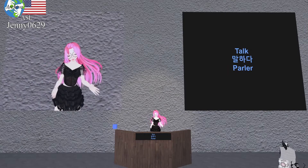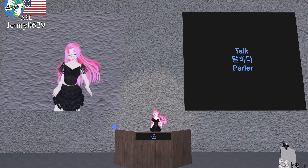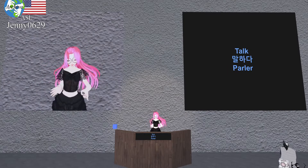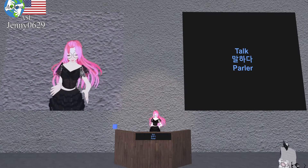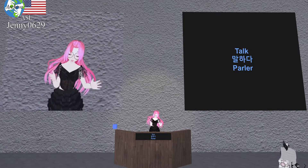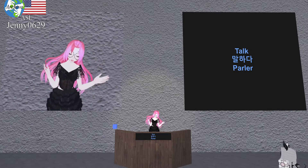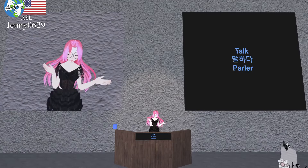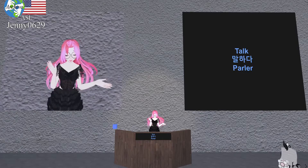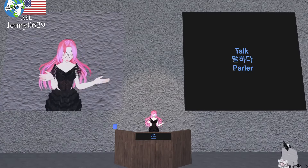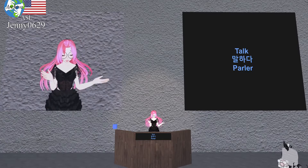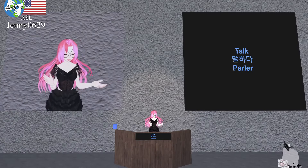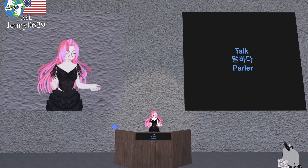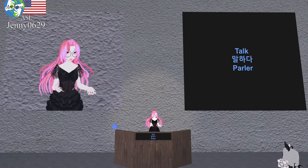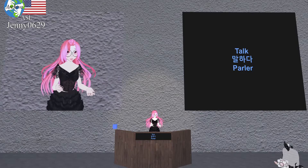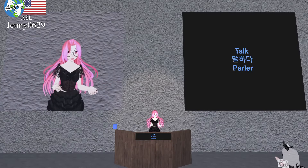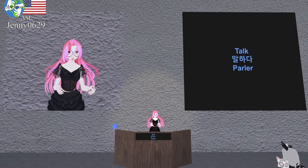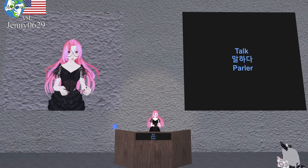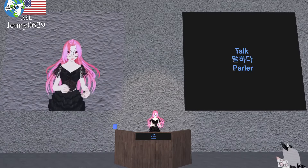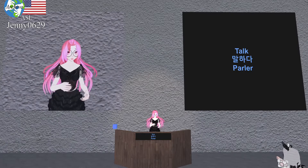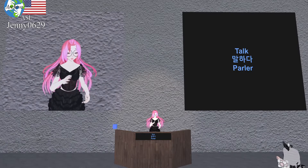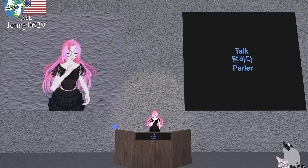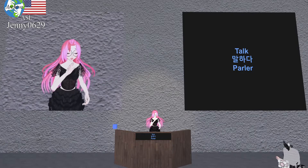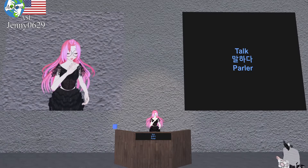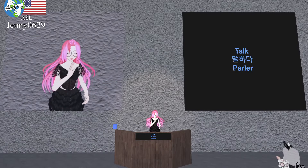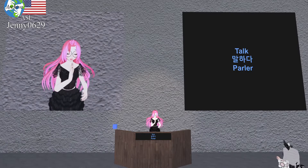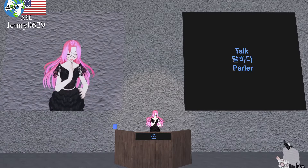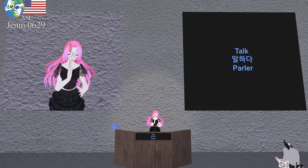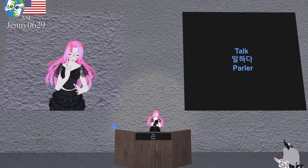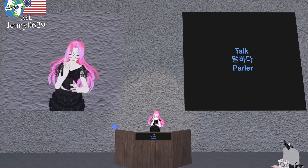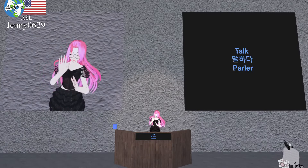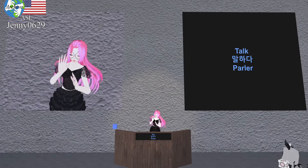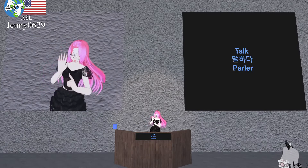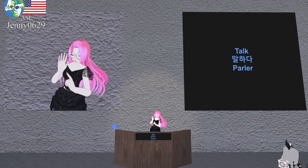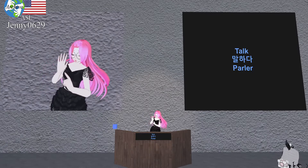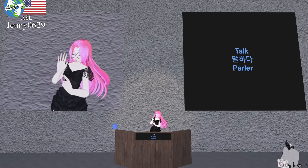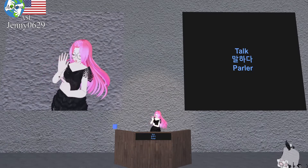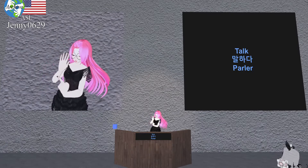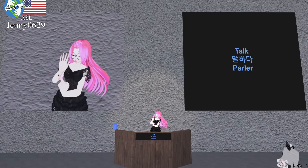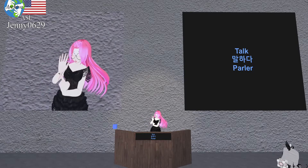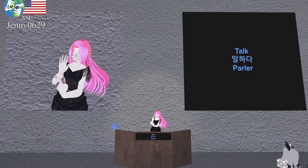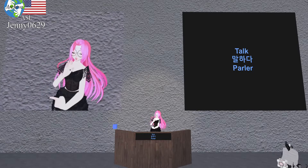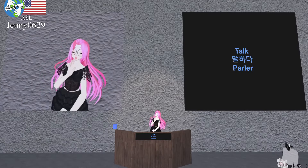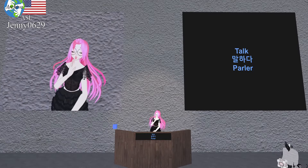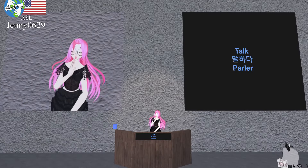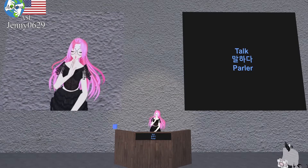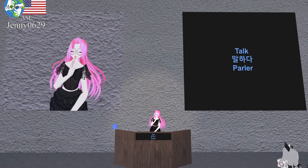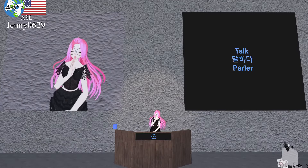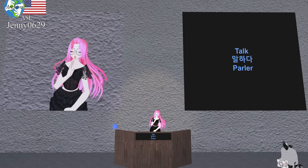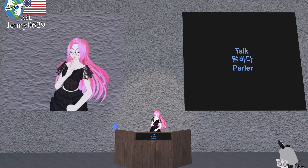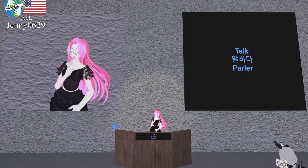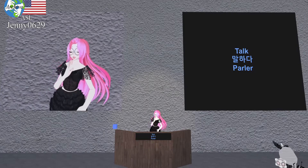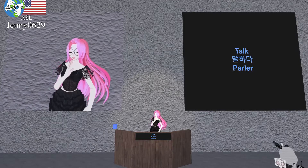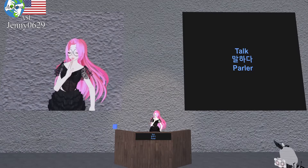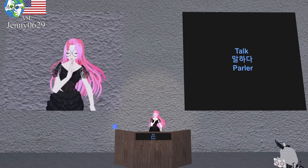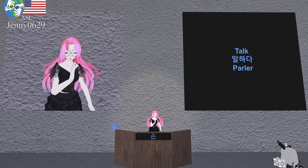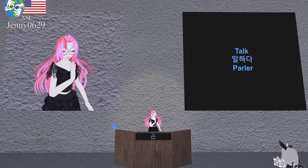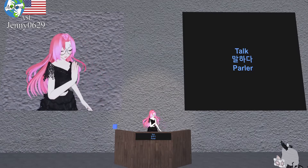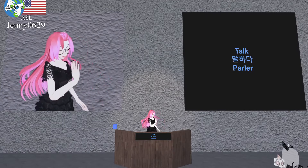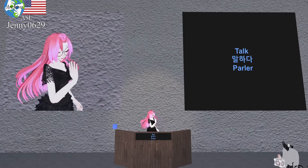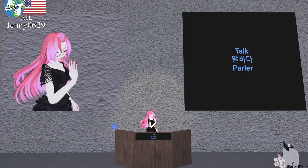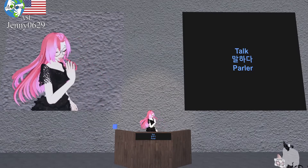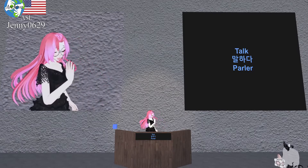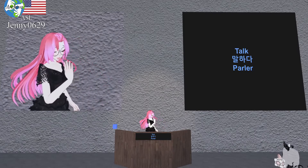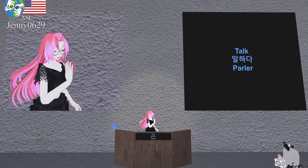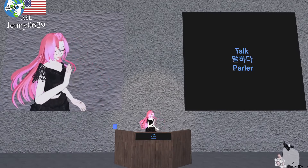Talk. Okay, so this one's a little bit weird because of VR. In real life, your thumb is in, you're kind of wiggling your